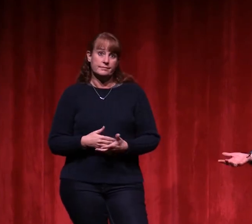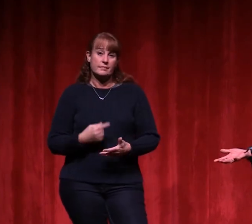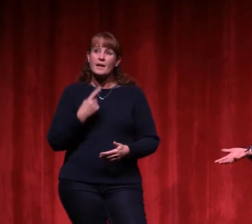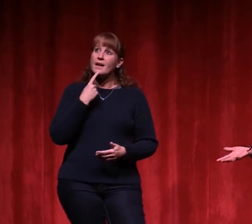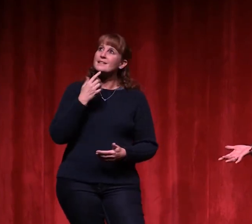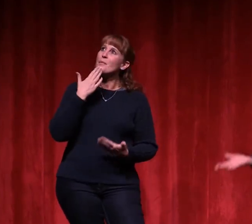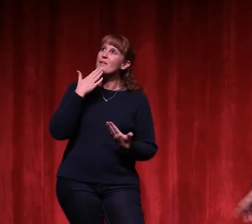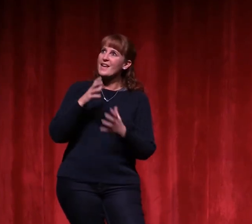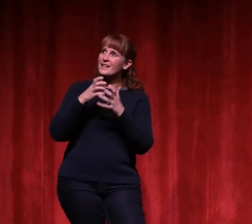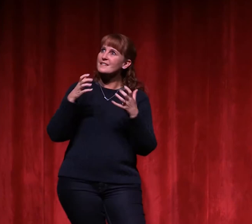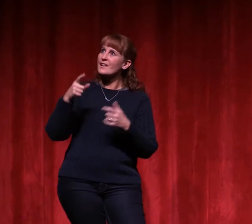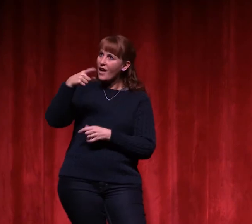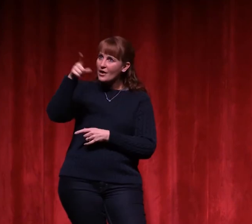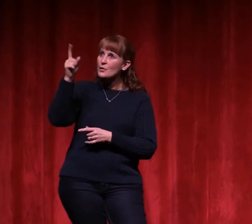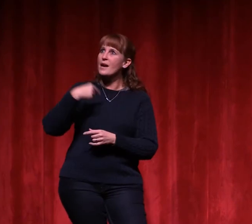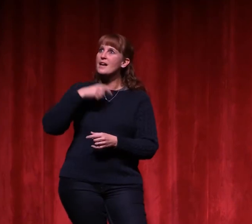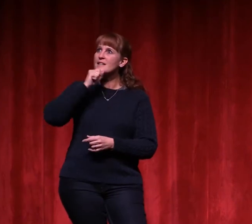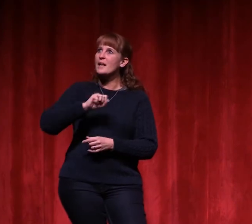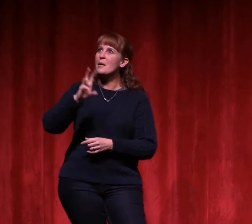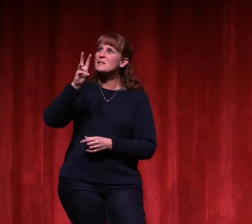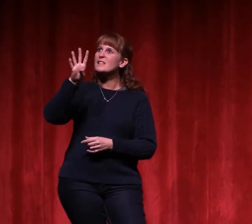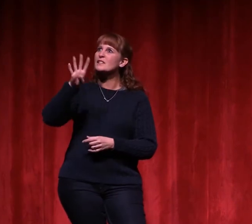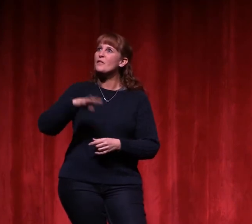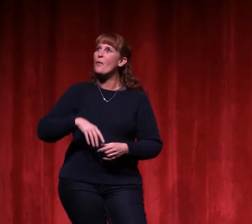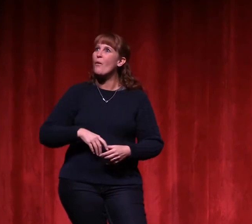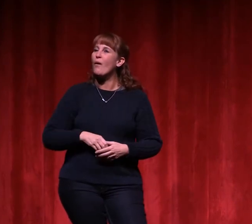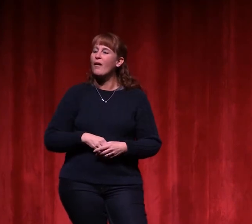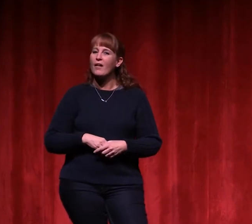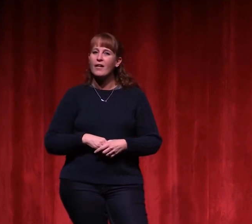I said, thanks a lot, you guys. I'm 64.